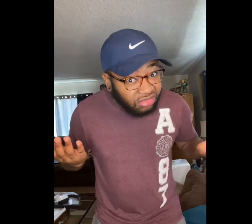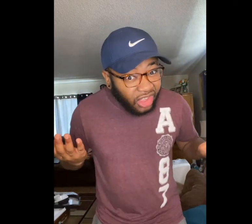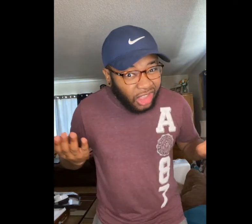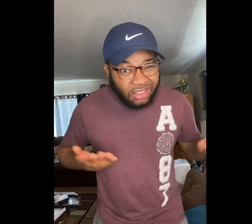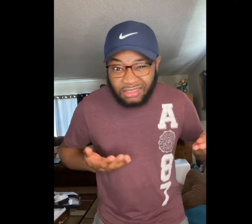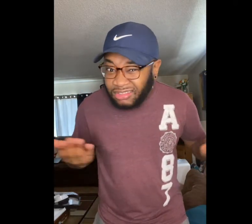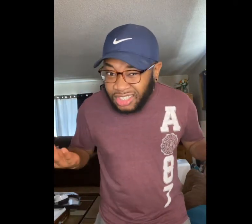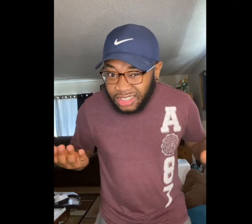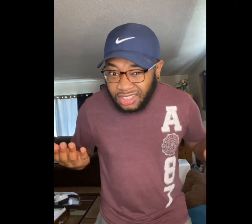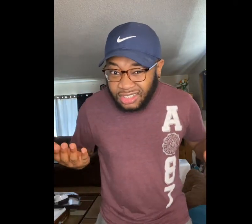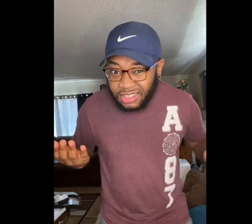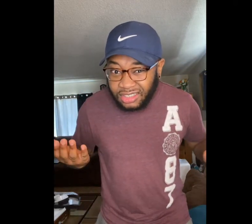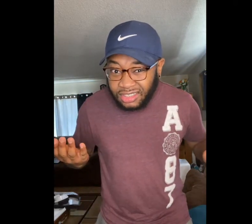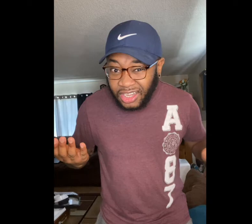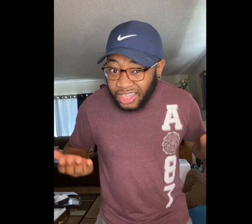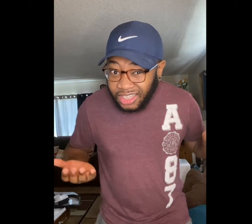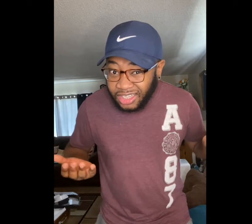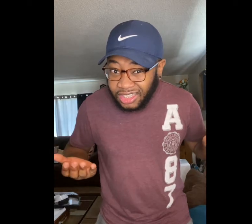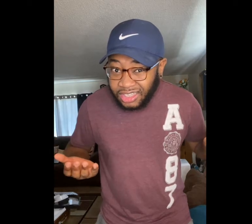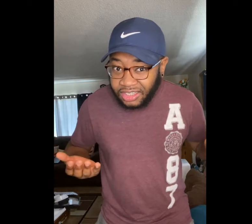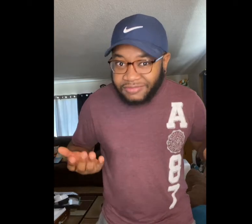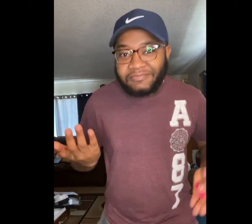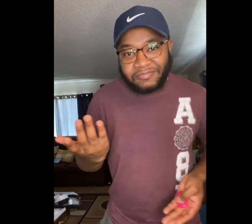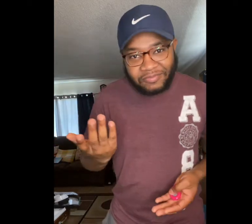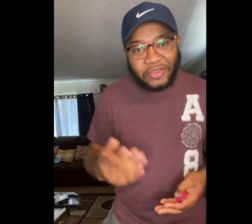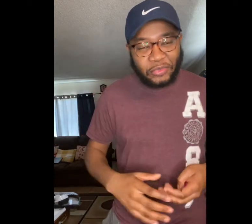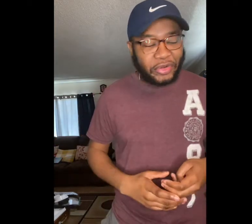Like, what? Huh? Pretty much.